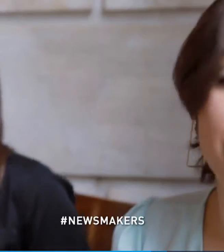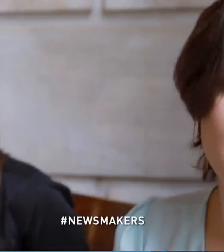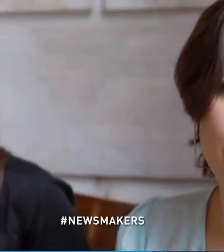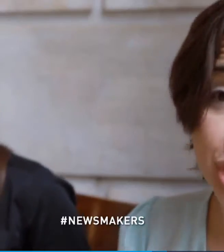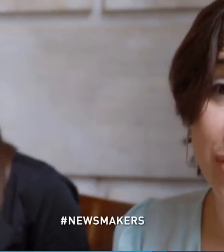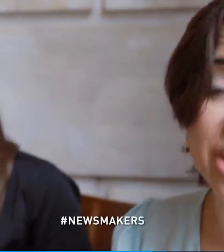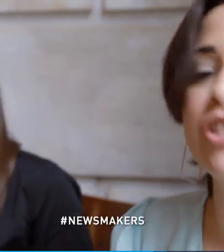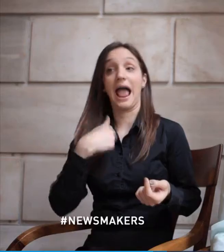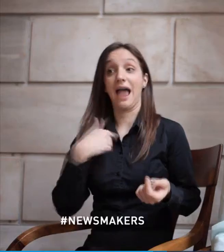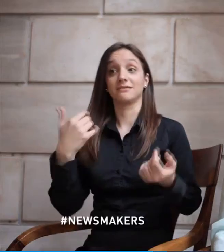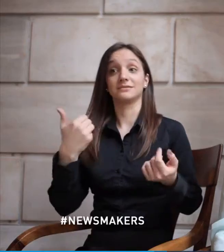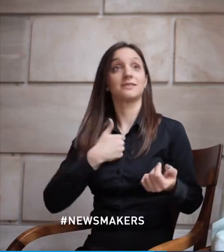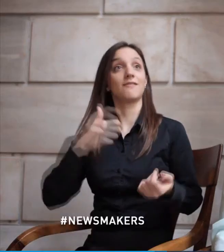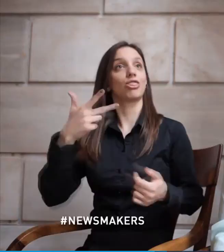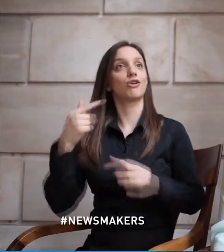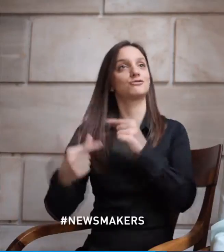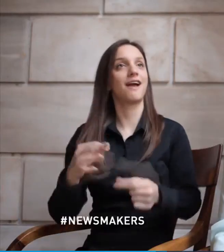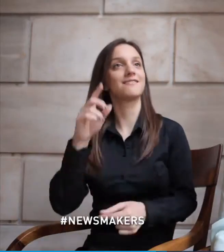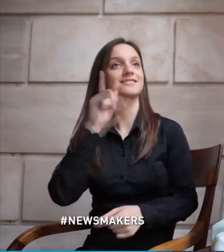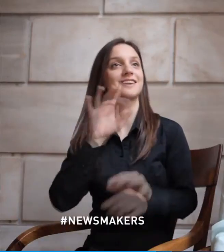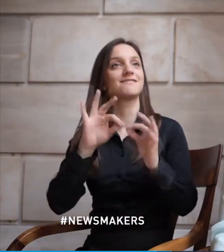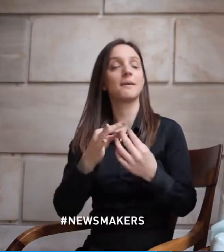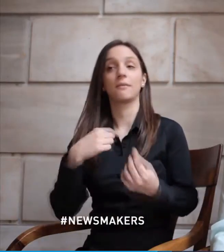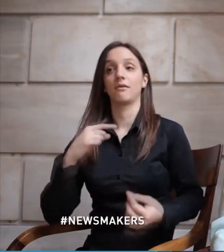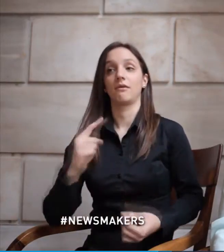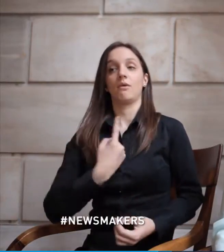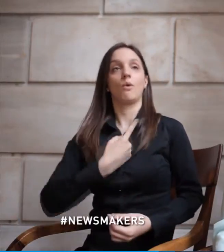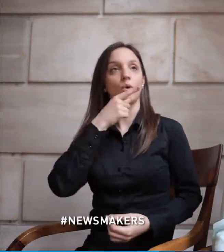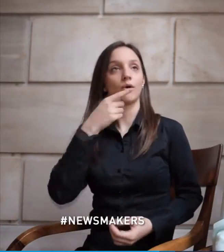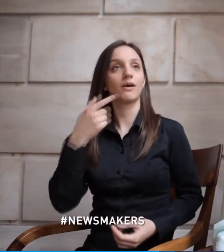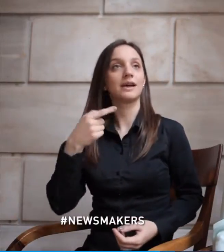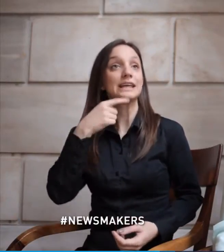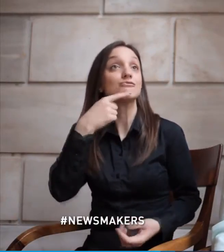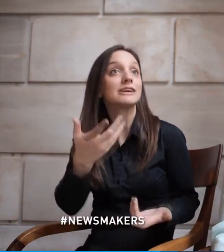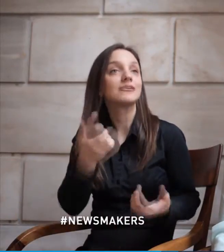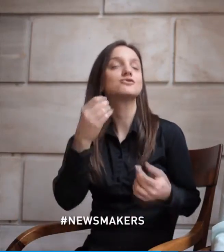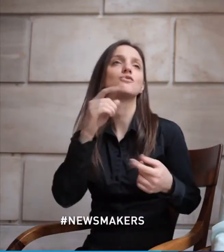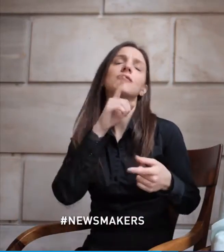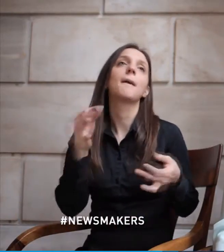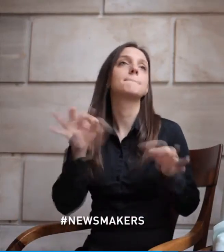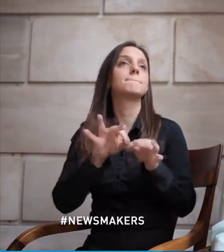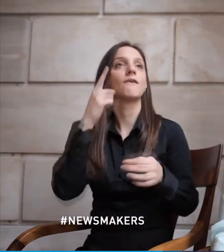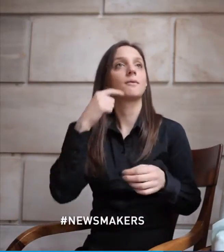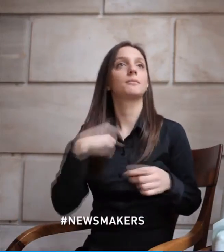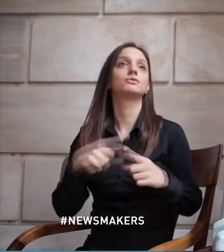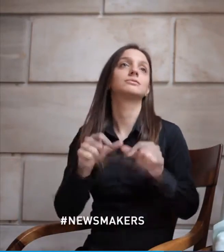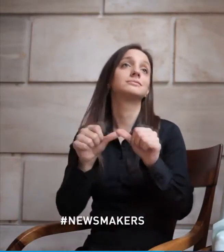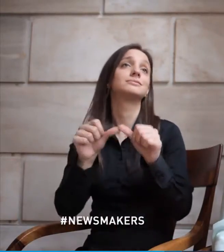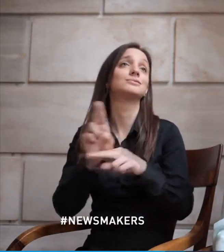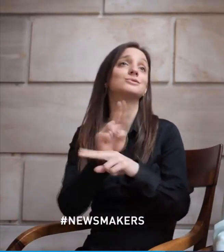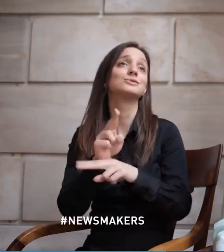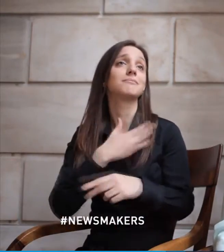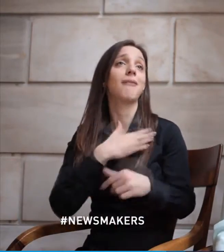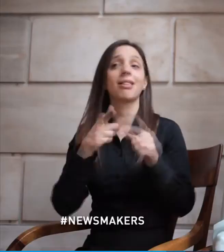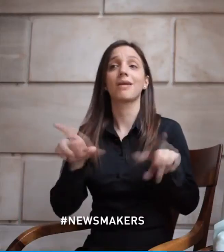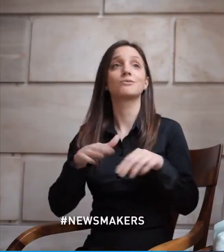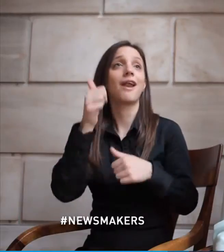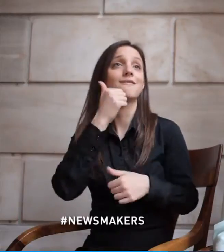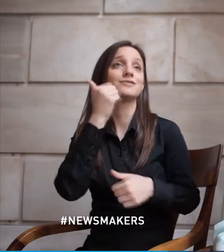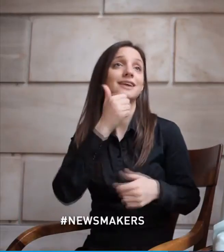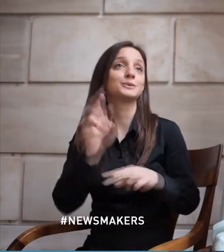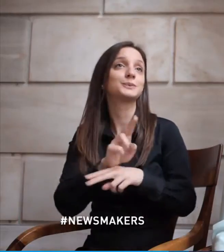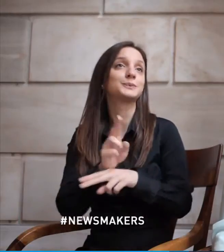I come from 3 generations of deaf family, and I'm an only hearing person, so it's very important for me to continue using the language on an everyday basis.